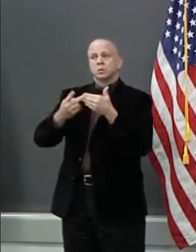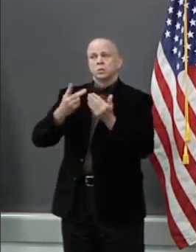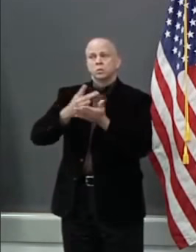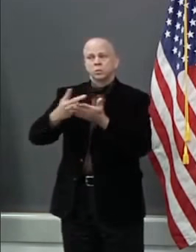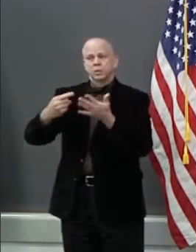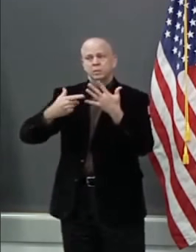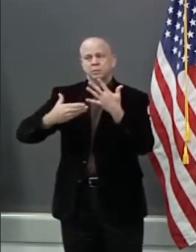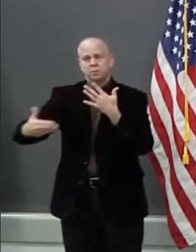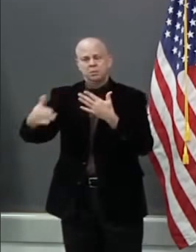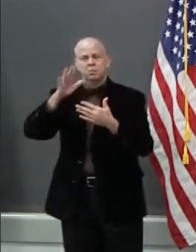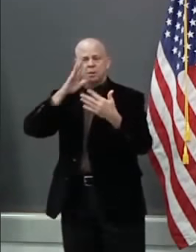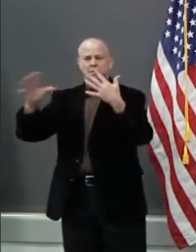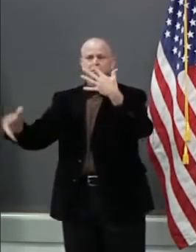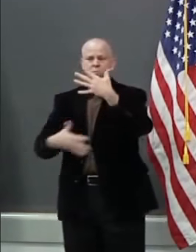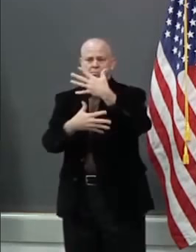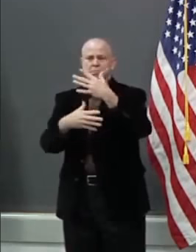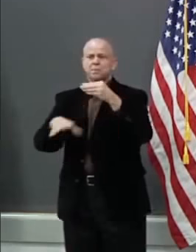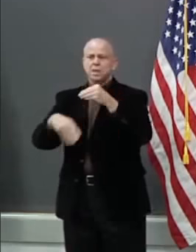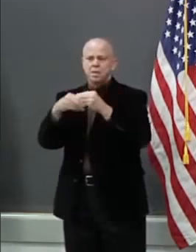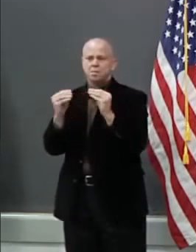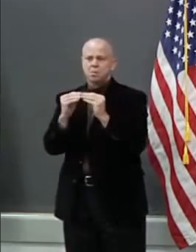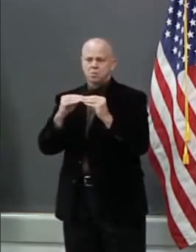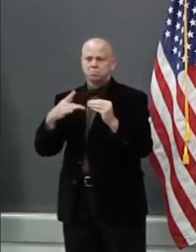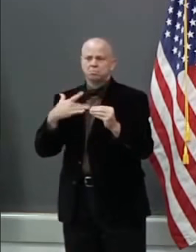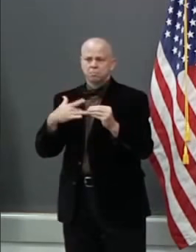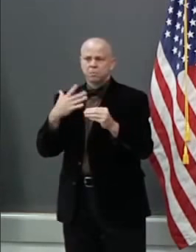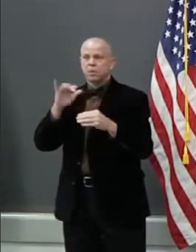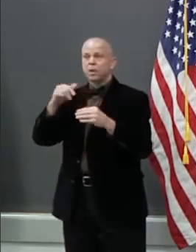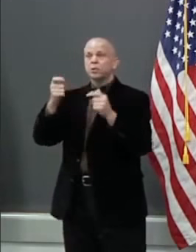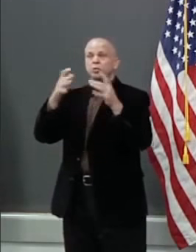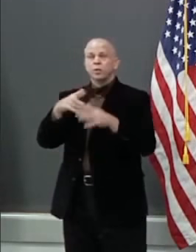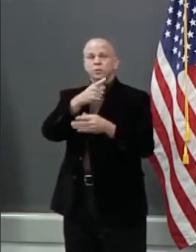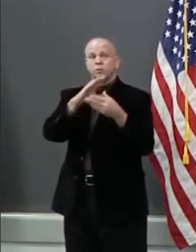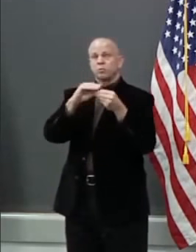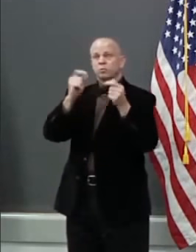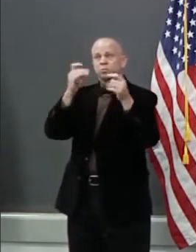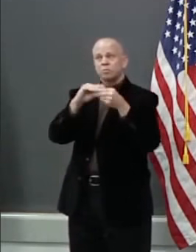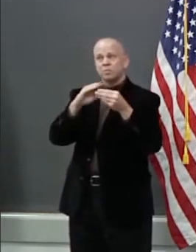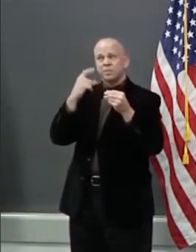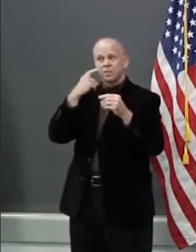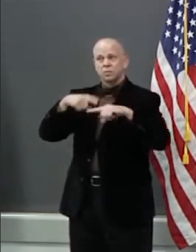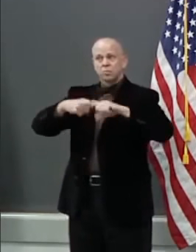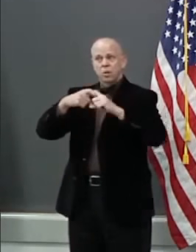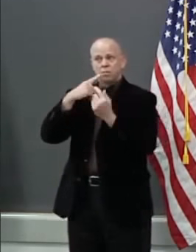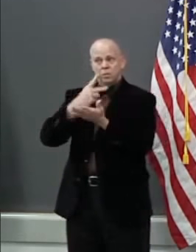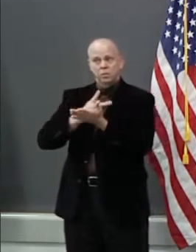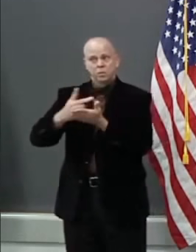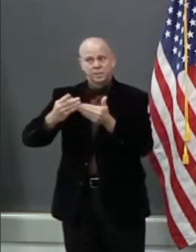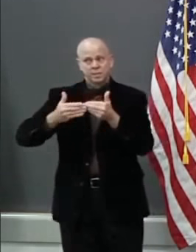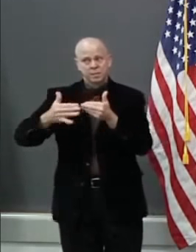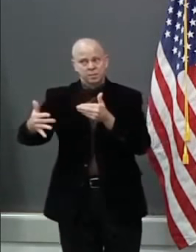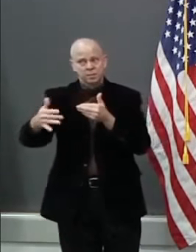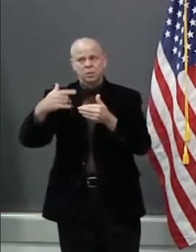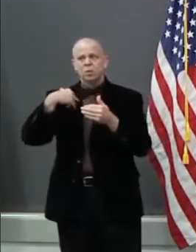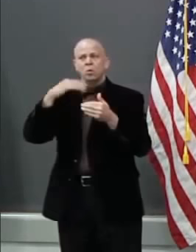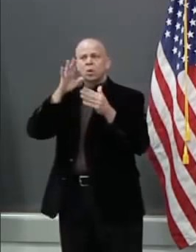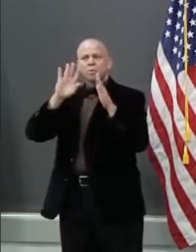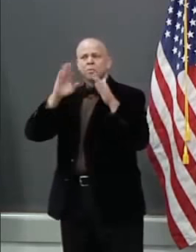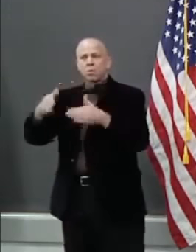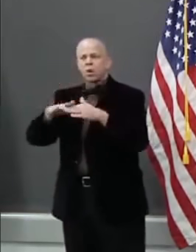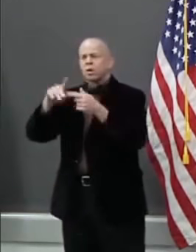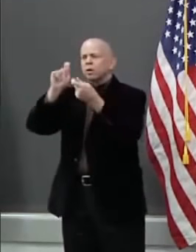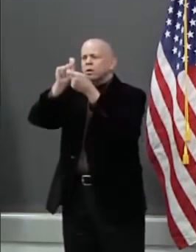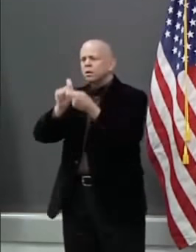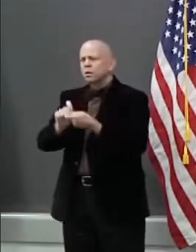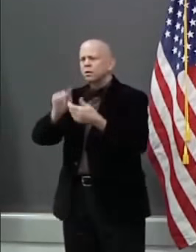Banks told you why the 2-week pause is necessary, and I want to tell you the reason we focused on the specific steps that Governor Brown outlined. We want